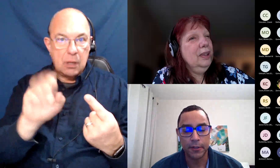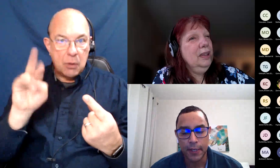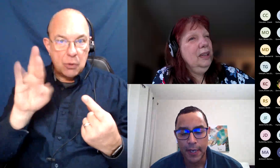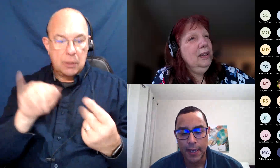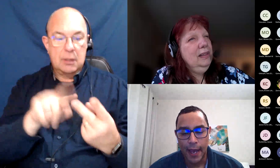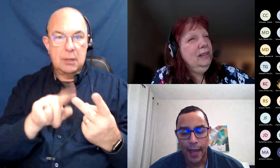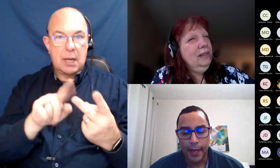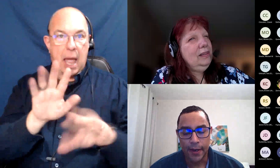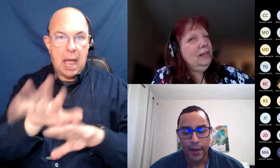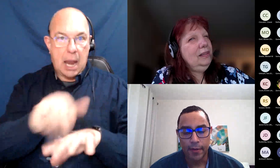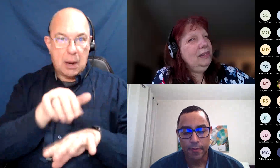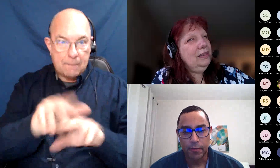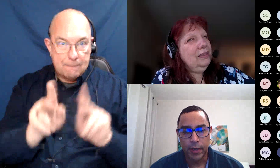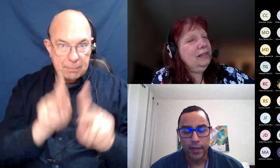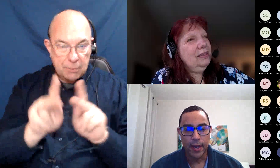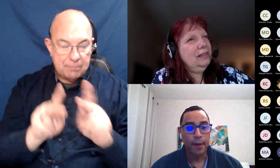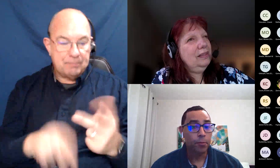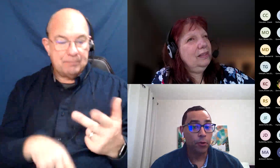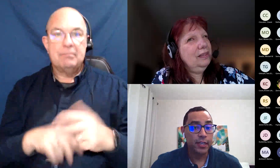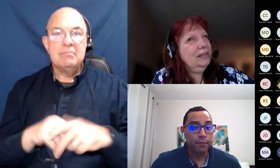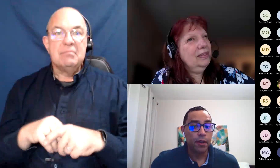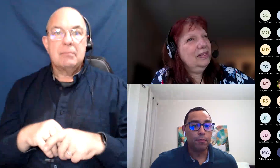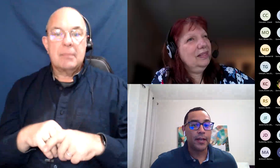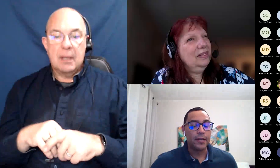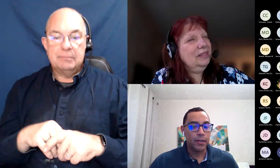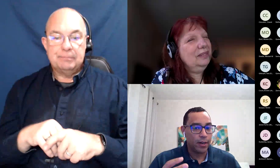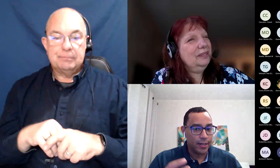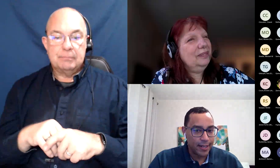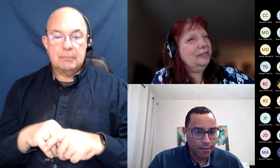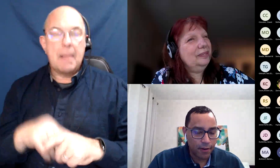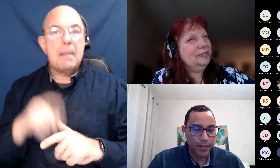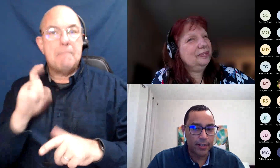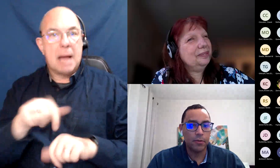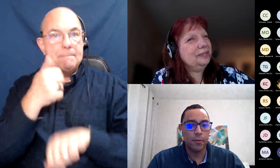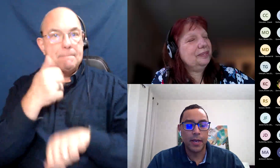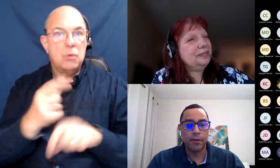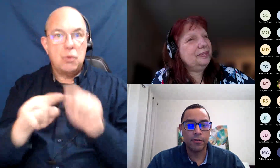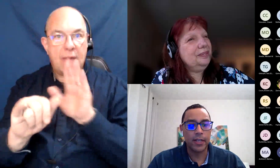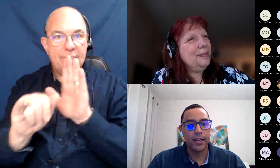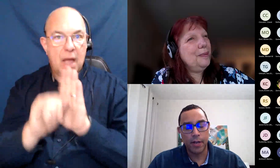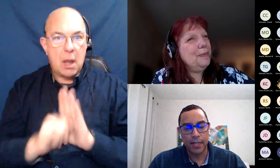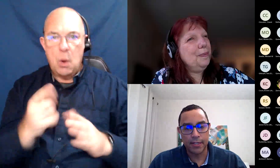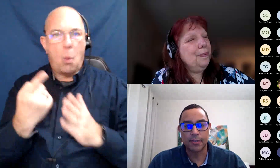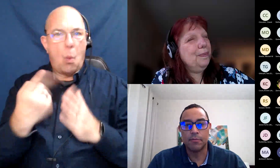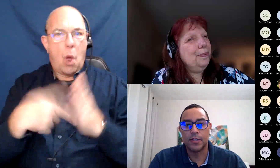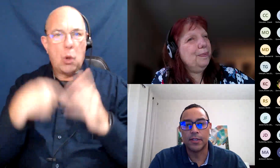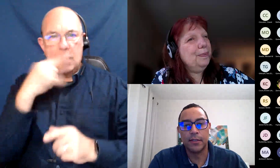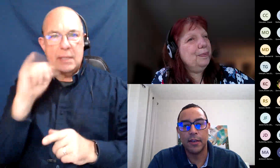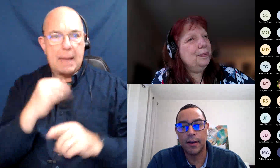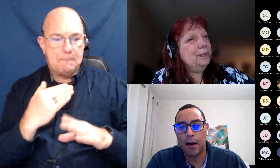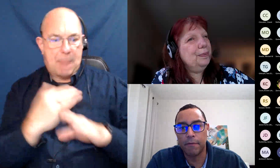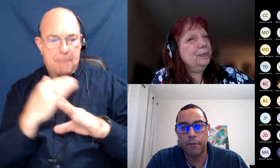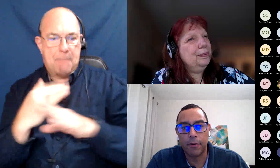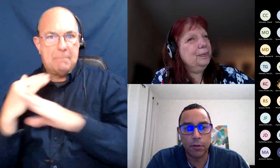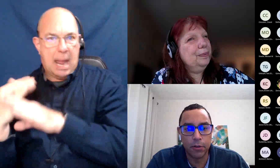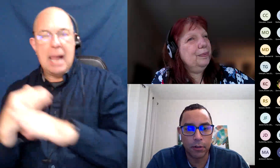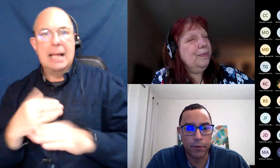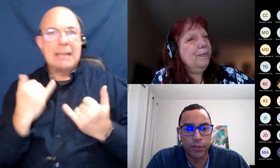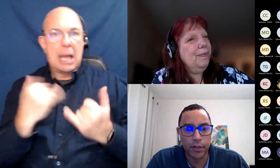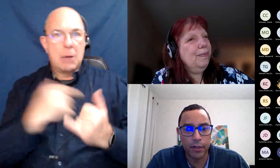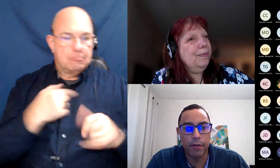Aboriginal people. And employers have to have a plan in place to identify the barriers and create systems that